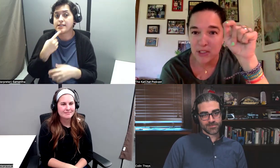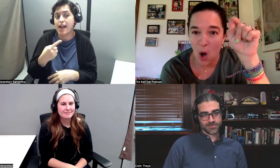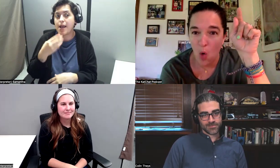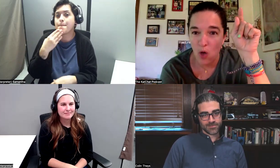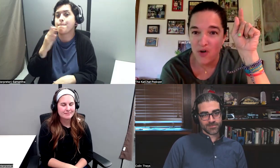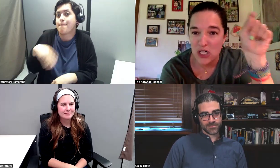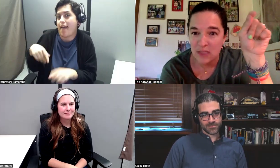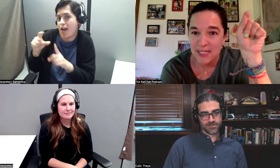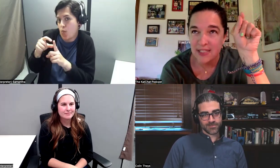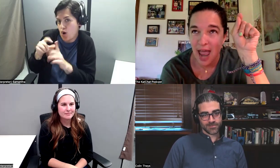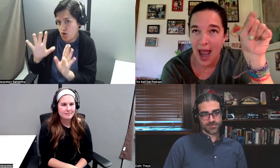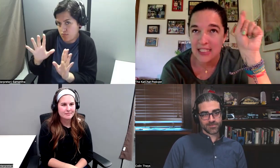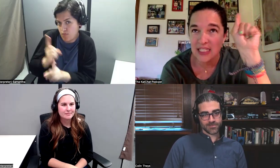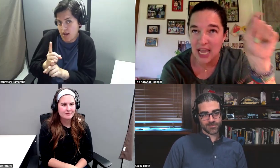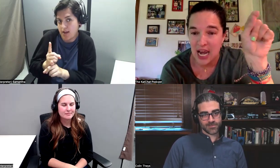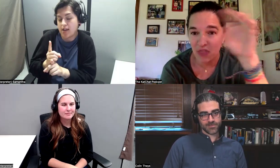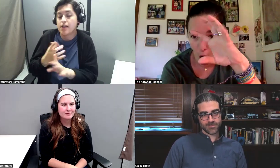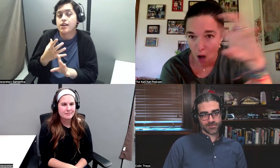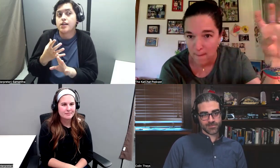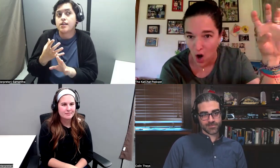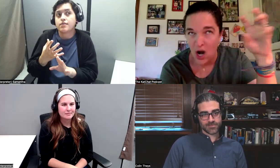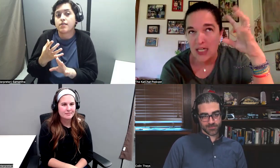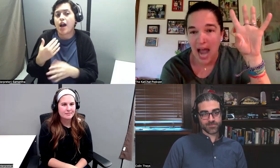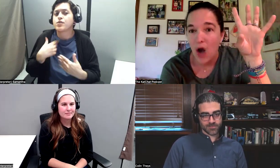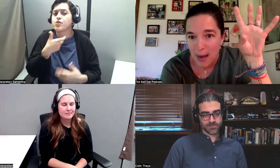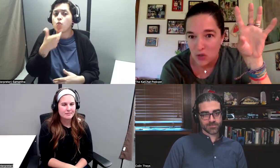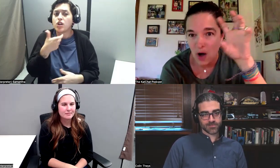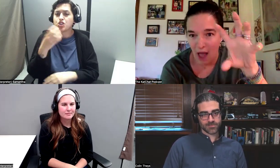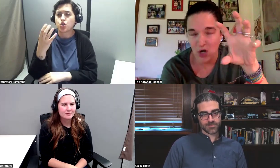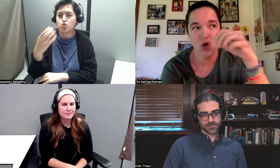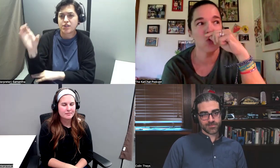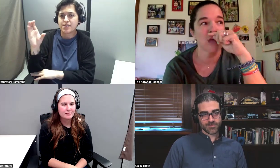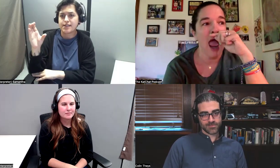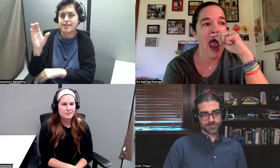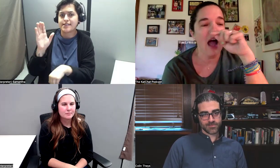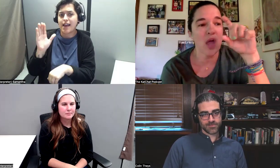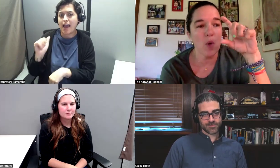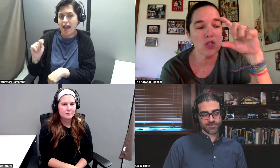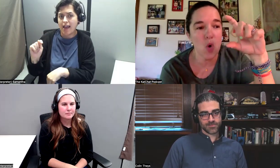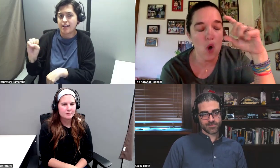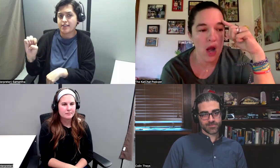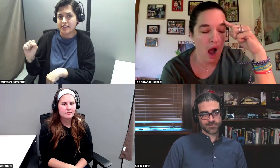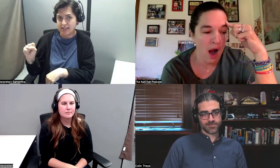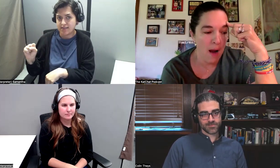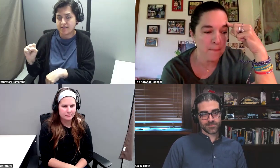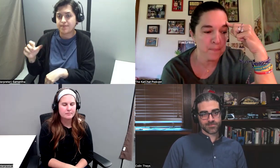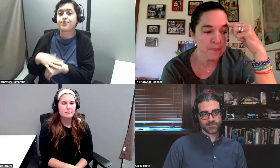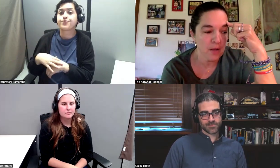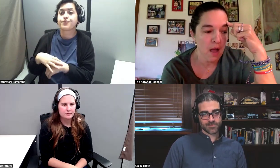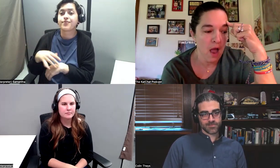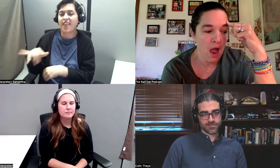latest episode of Christmas at Sea, the Hallmark documentary on the cruise, and they were doing